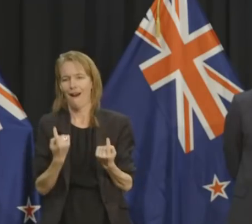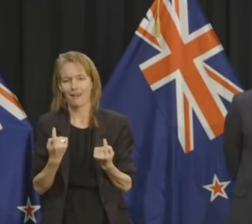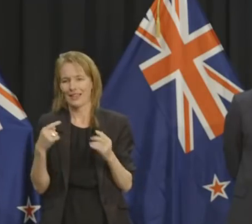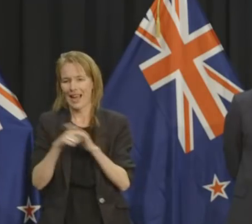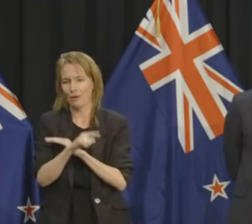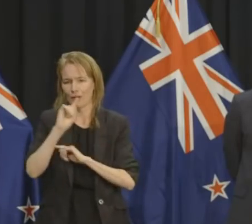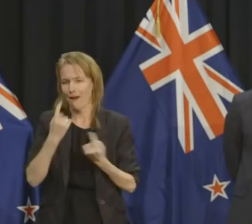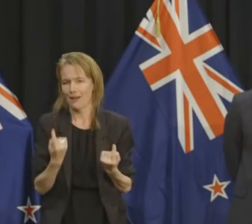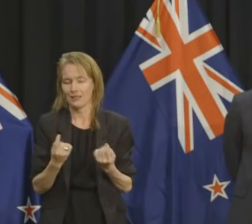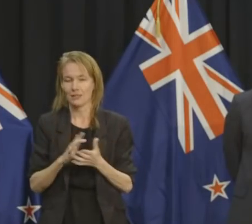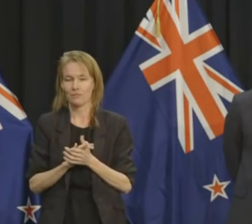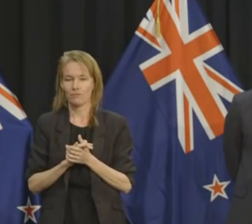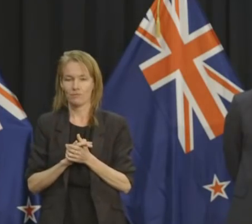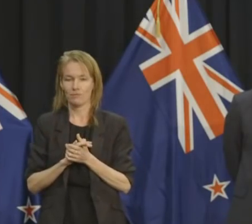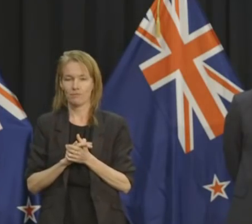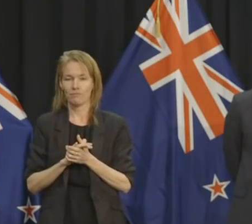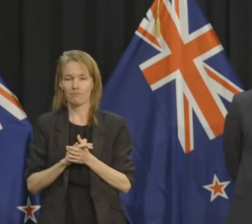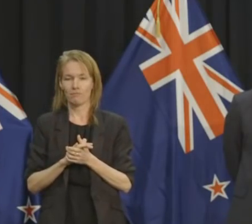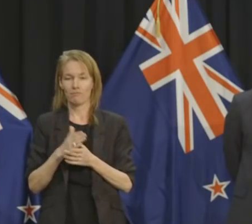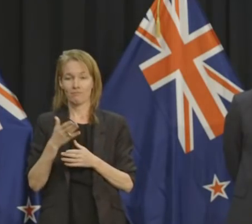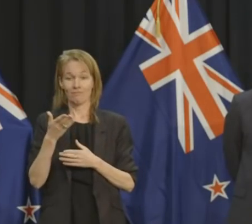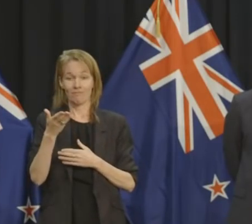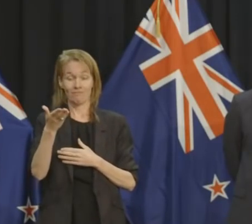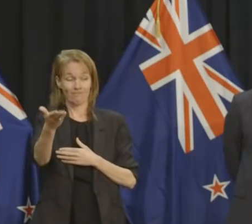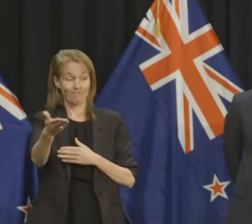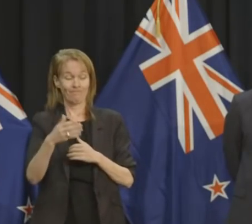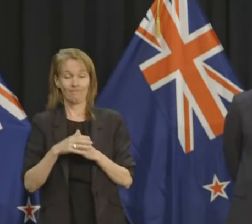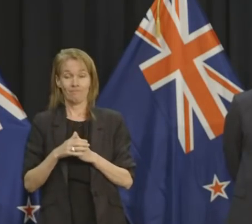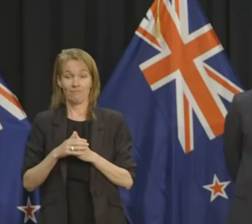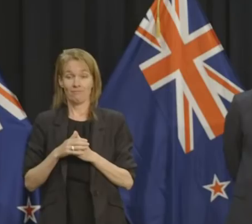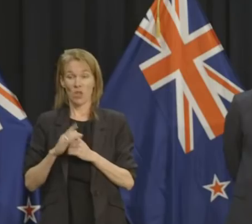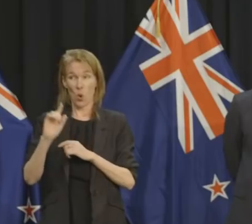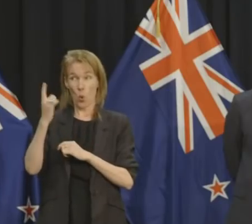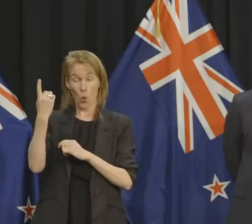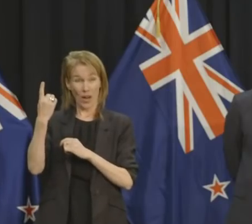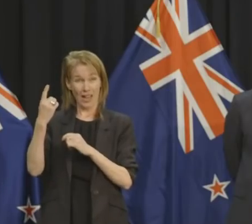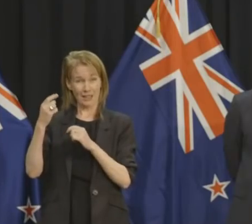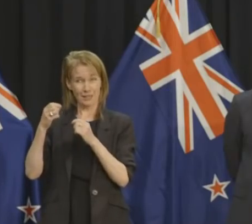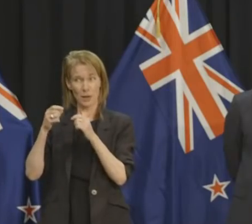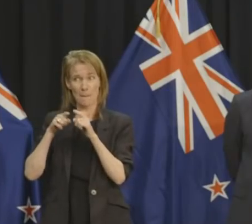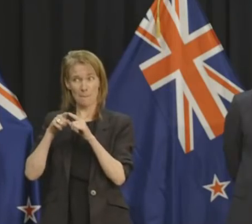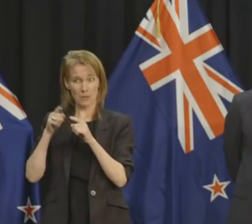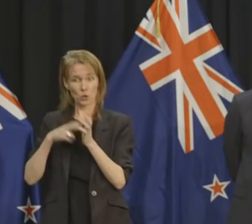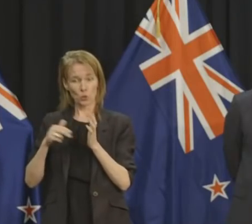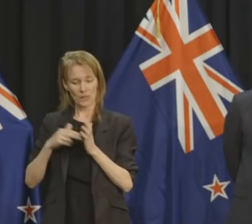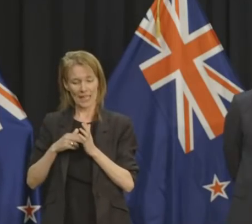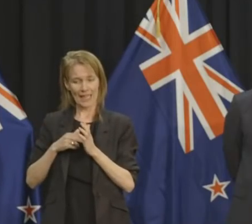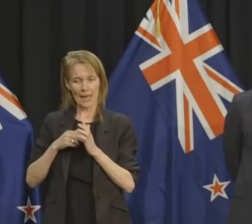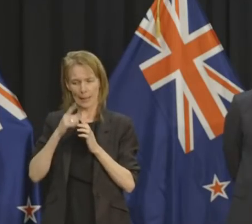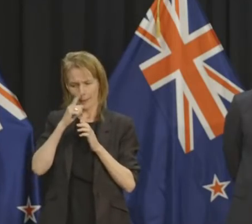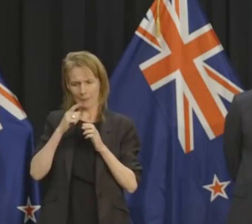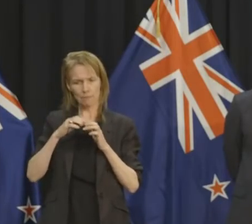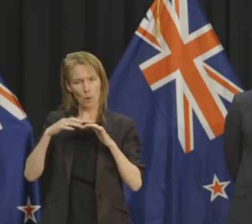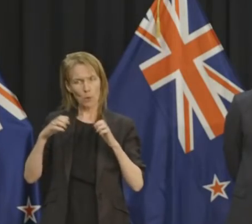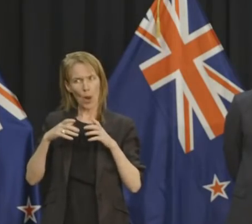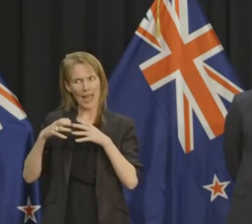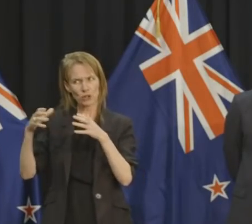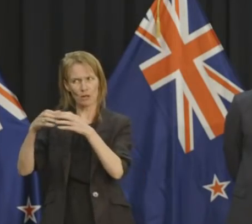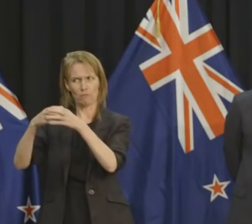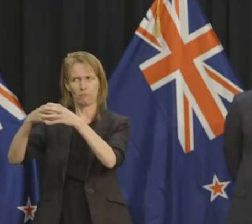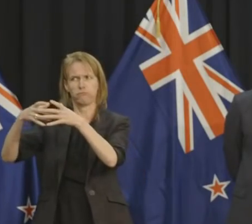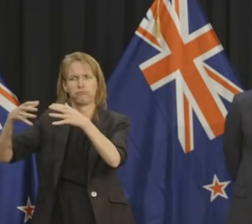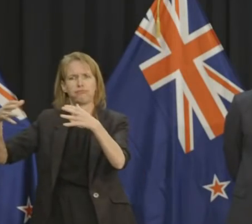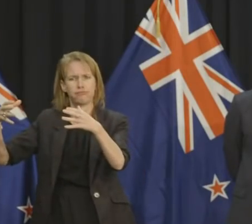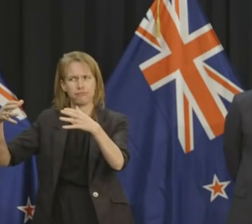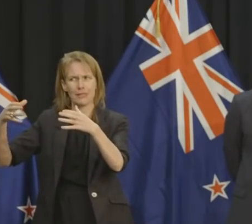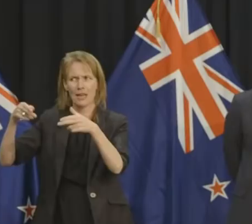from hotels in the most densely populated part of our entire country. In the long term, do you think it's worthwhile reconsidering the merits of having highly contagious